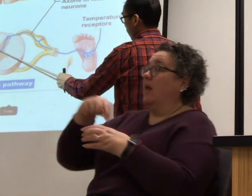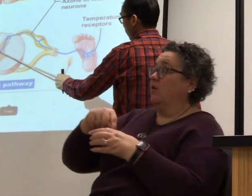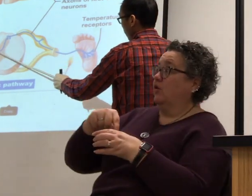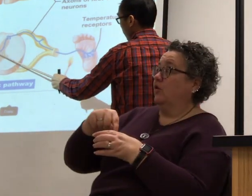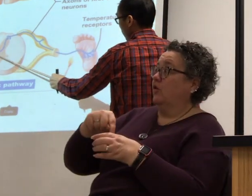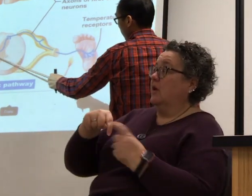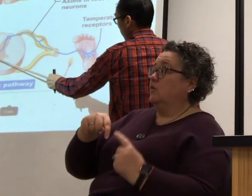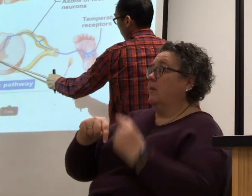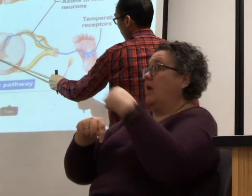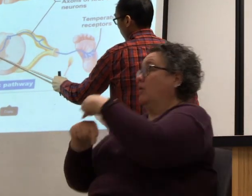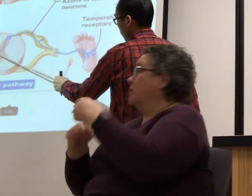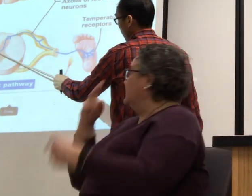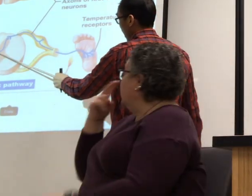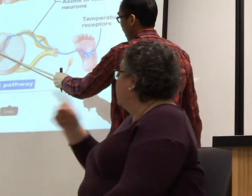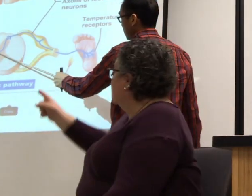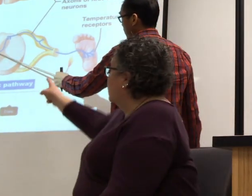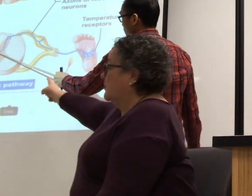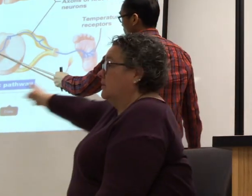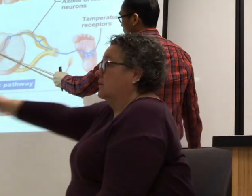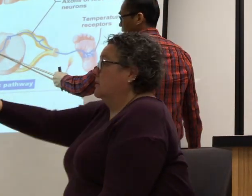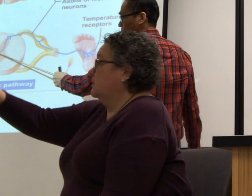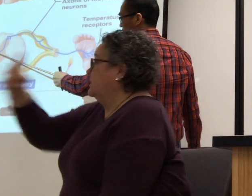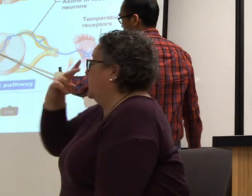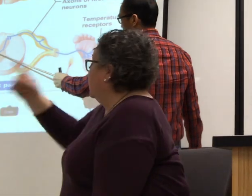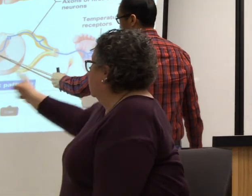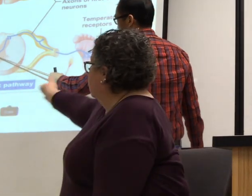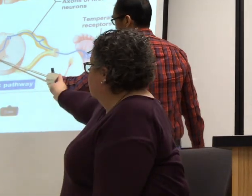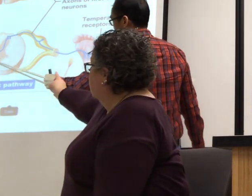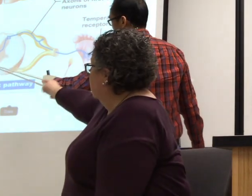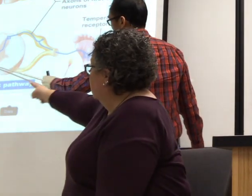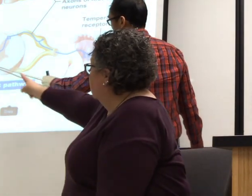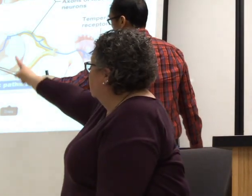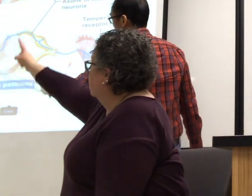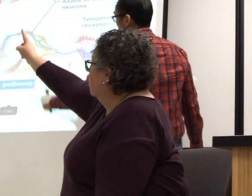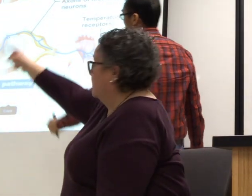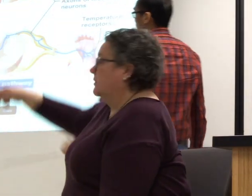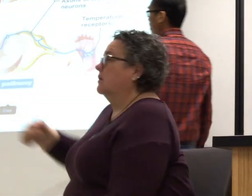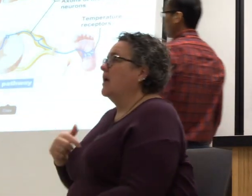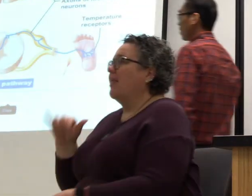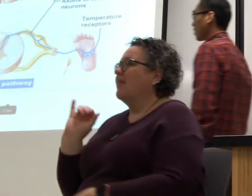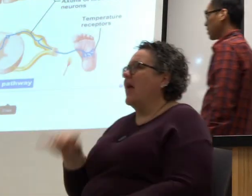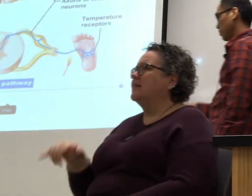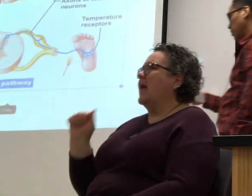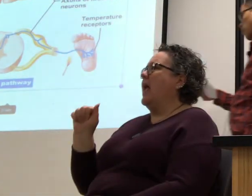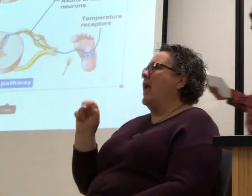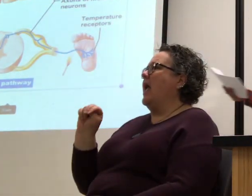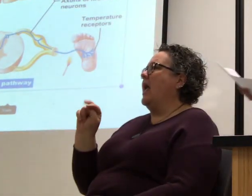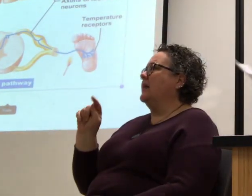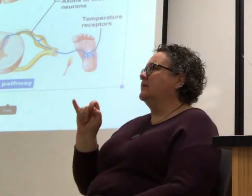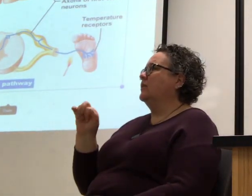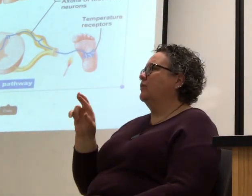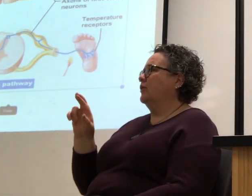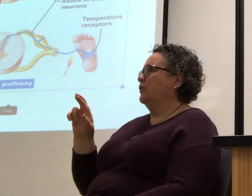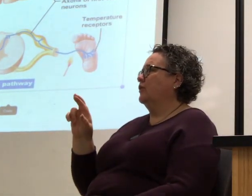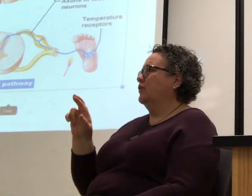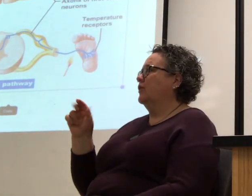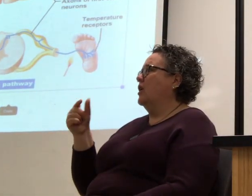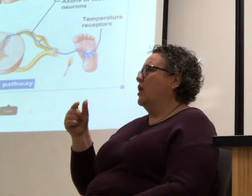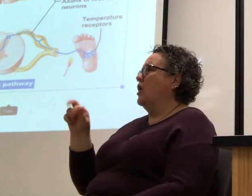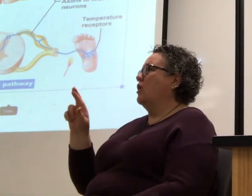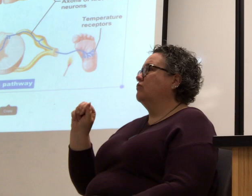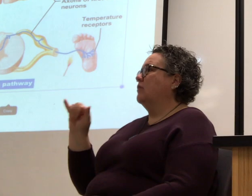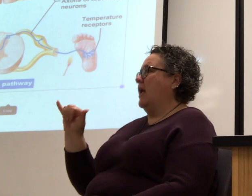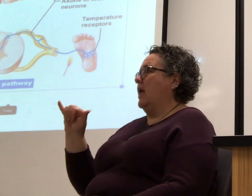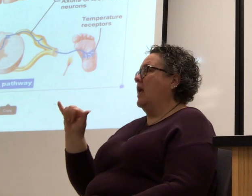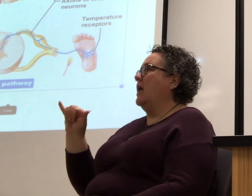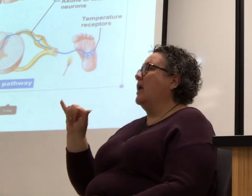to the other. Okay, that would be the anterior gray commissure. It's going from there to there. Okay, so it crosses over, it gets to the